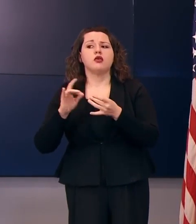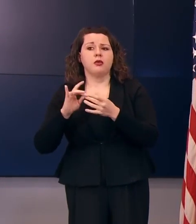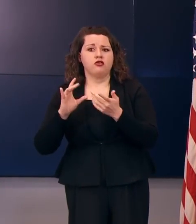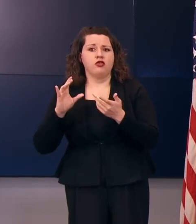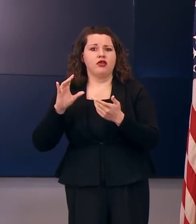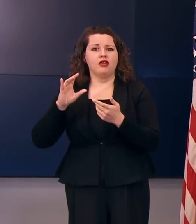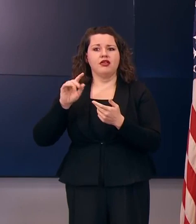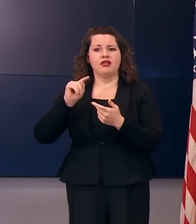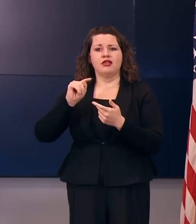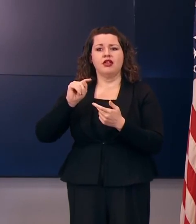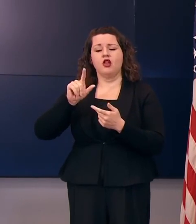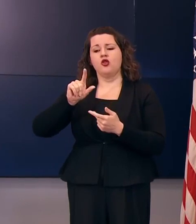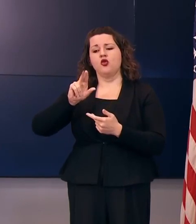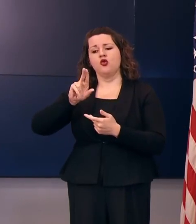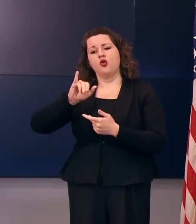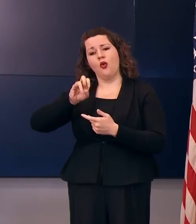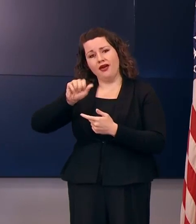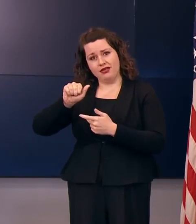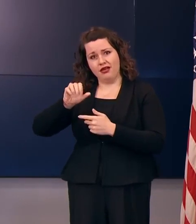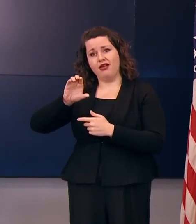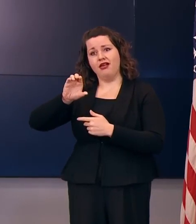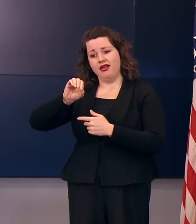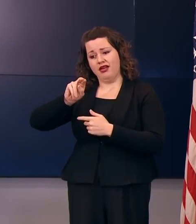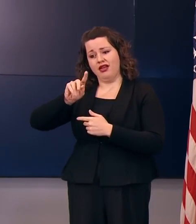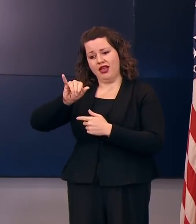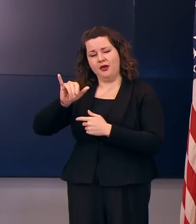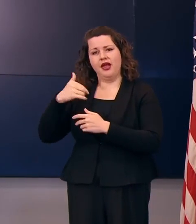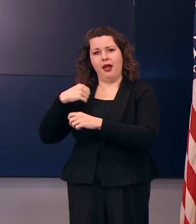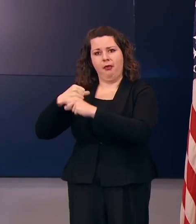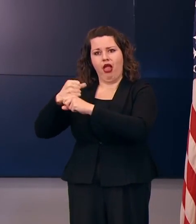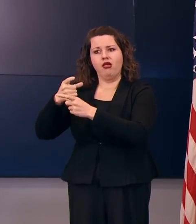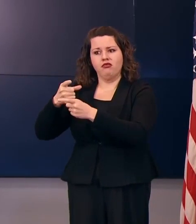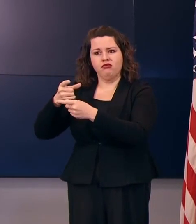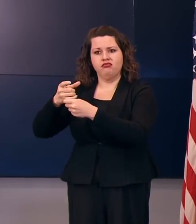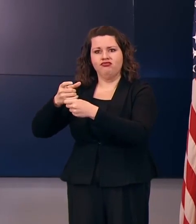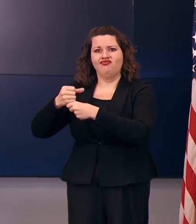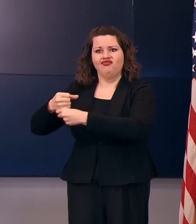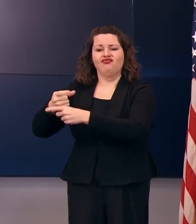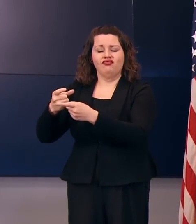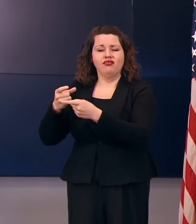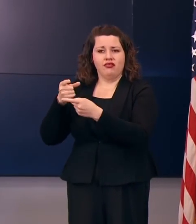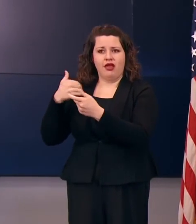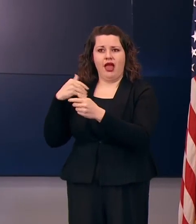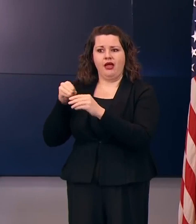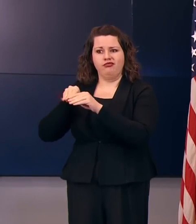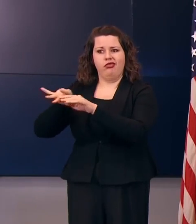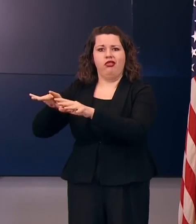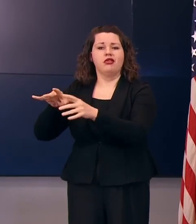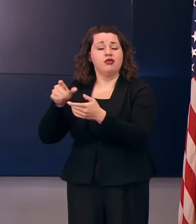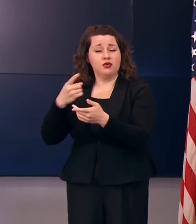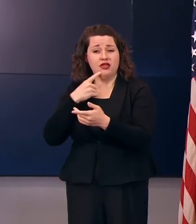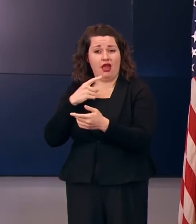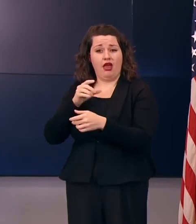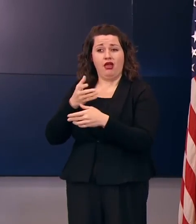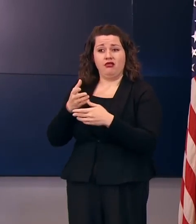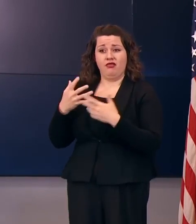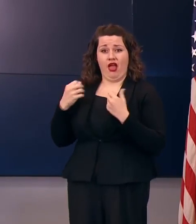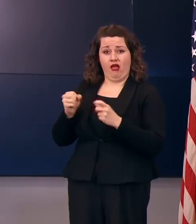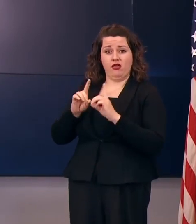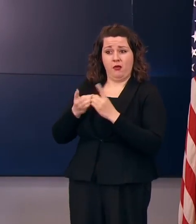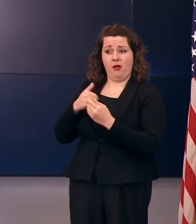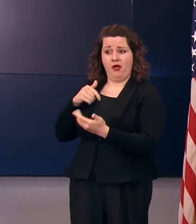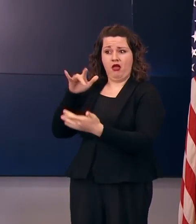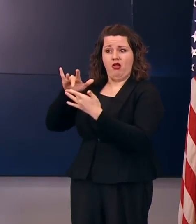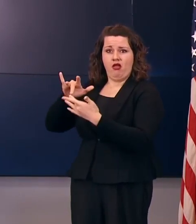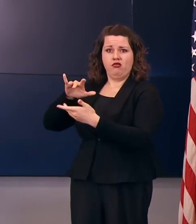plant in Louisa County. Can you expand on the You said public health is working with them there. Can you expand on